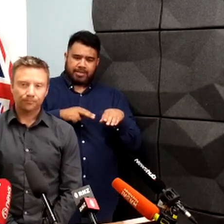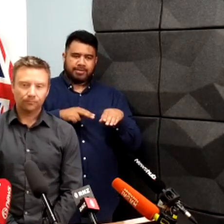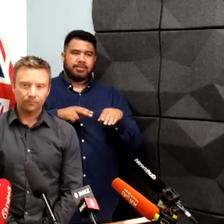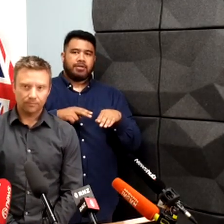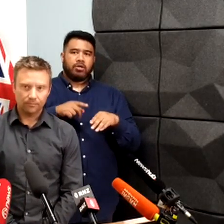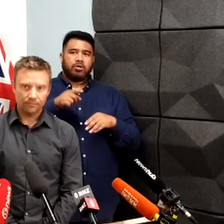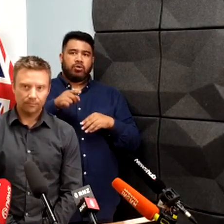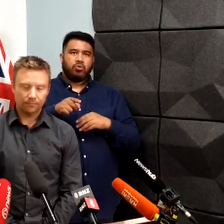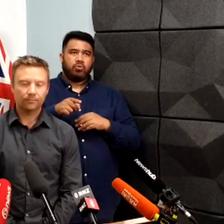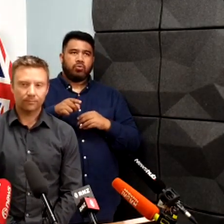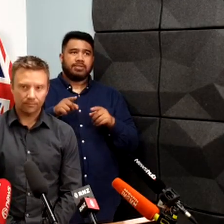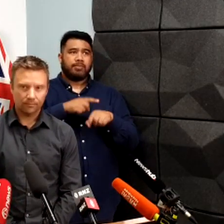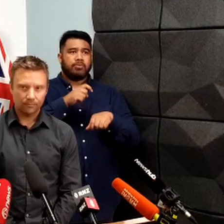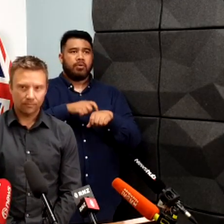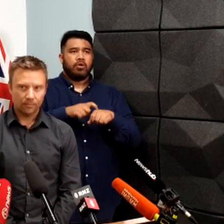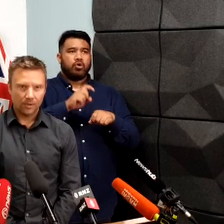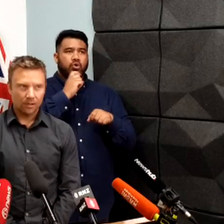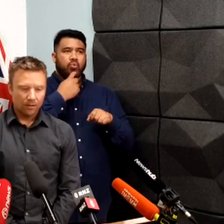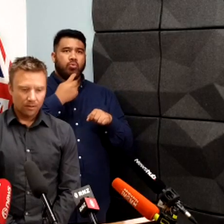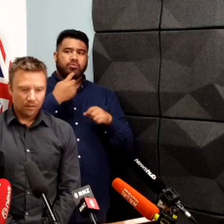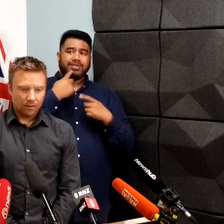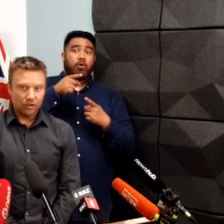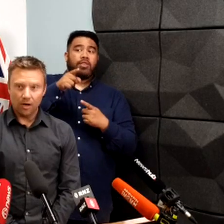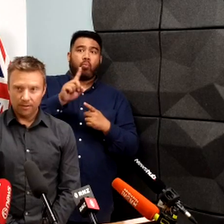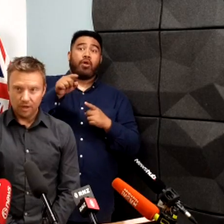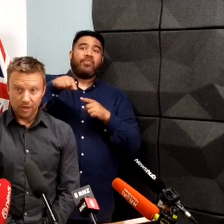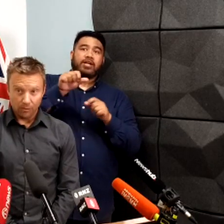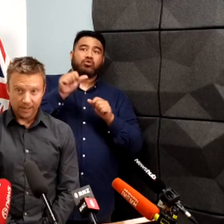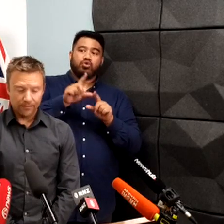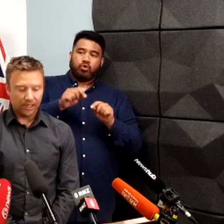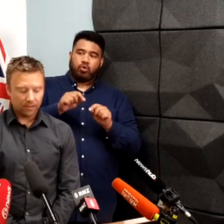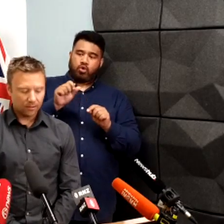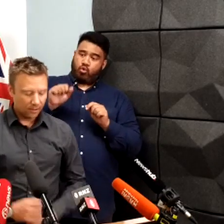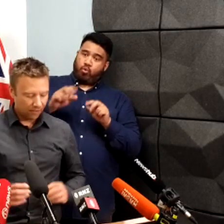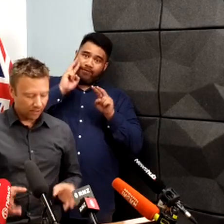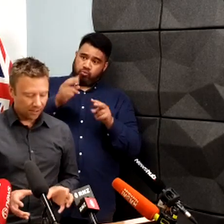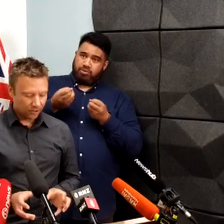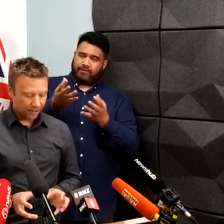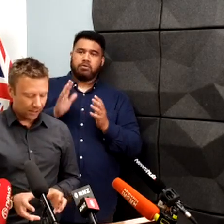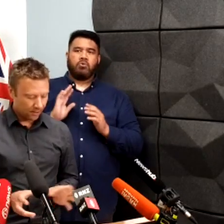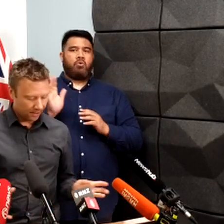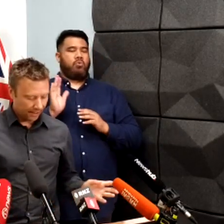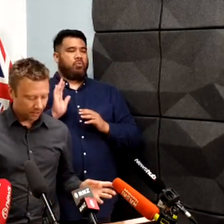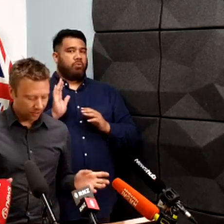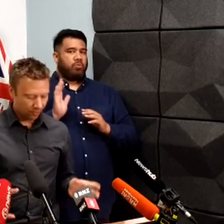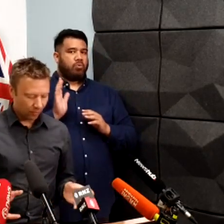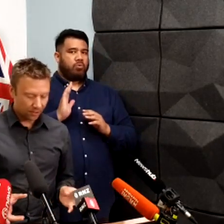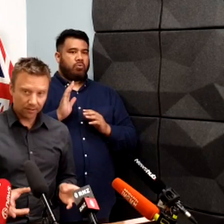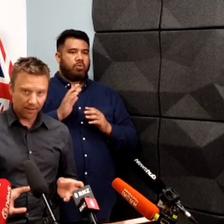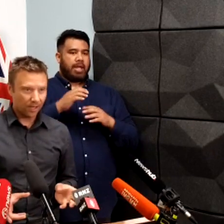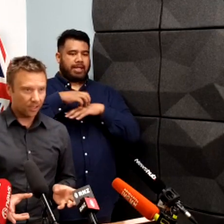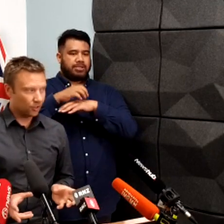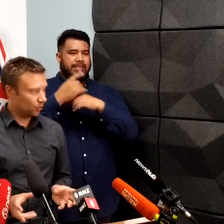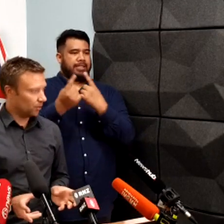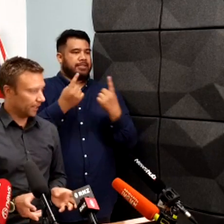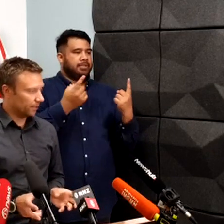you give them at the same time an indication what you think they should do? No, in no way. Every agency has different reasons